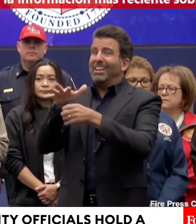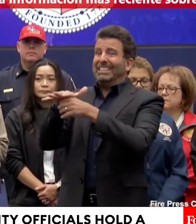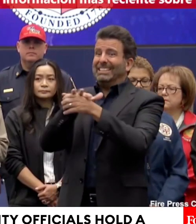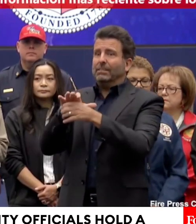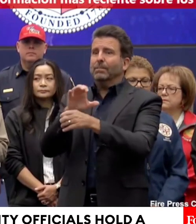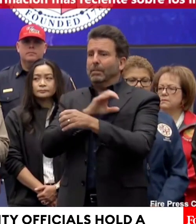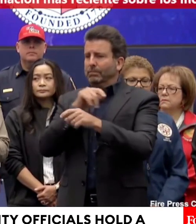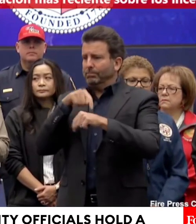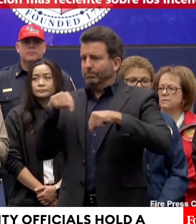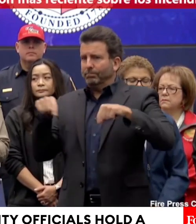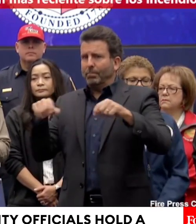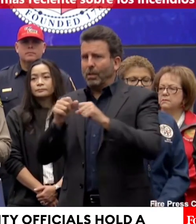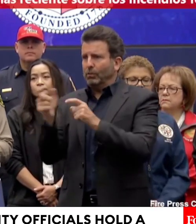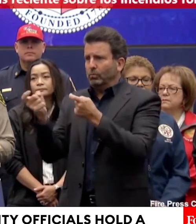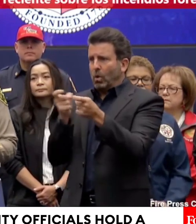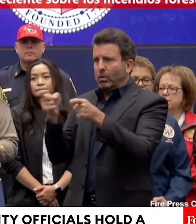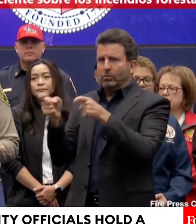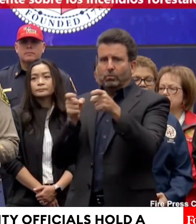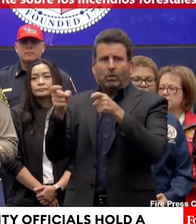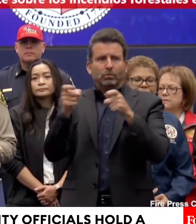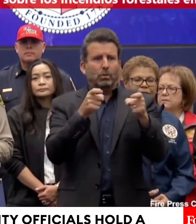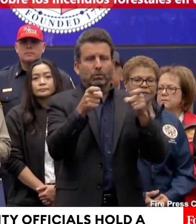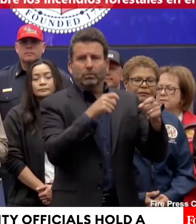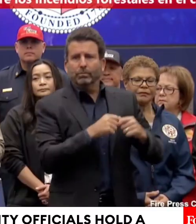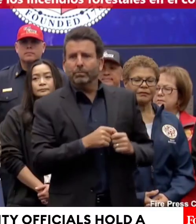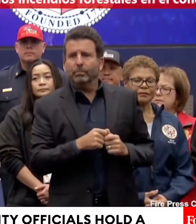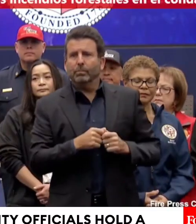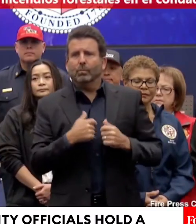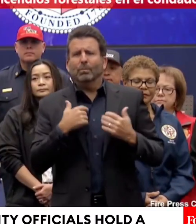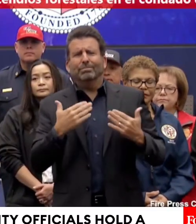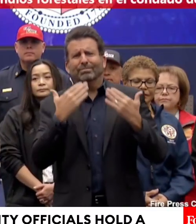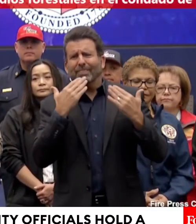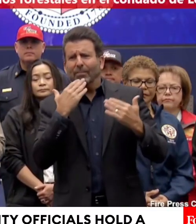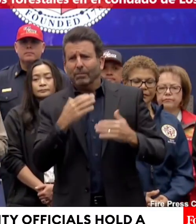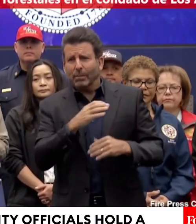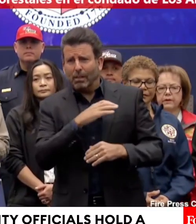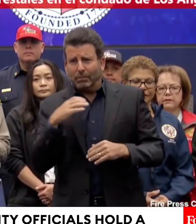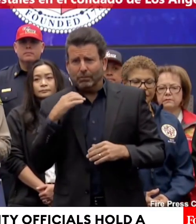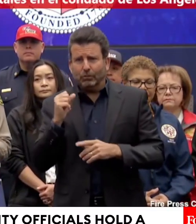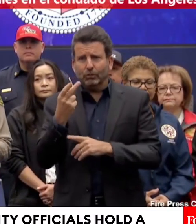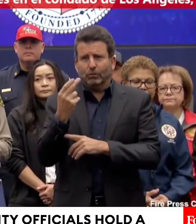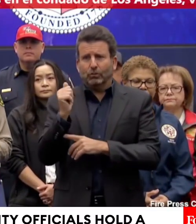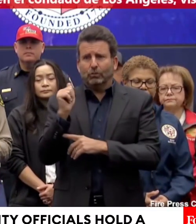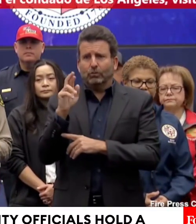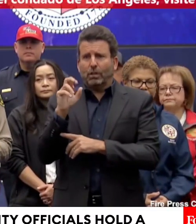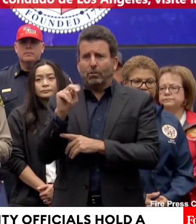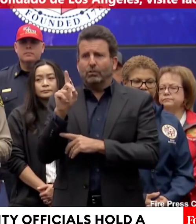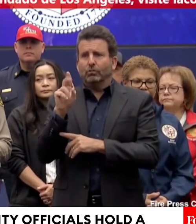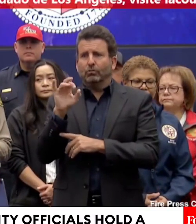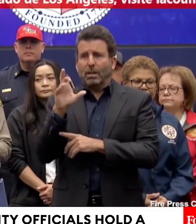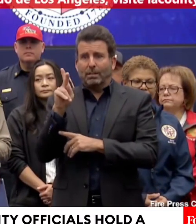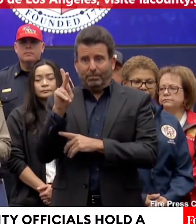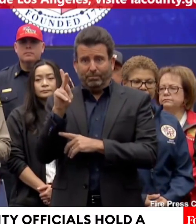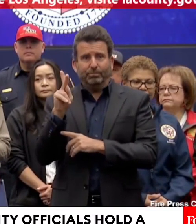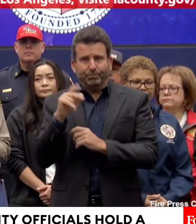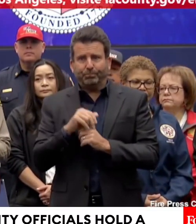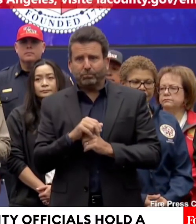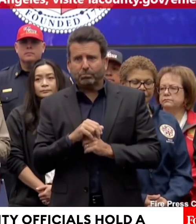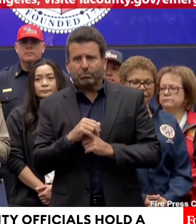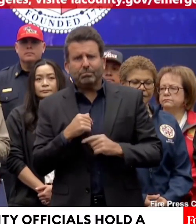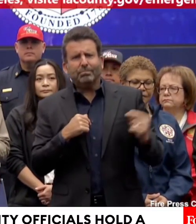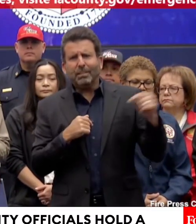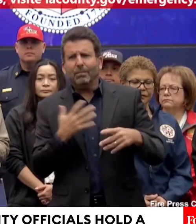I personally like to thank Commissioner Sean DeRee, who I will be meeting with. He's coming down here to thank him for